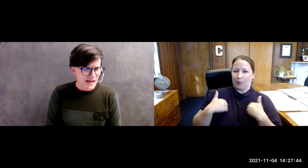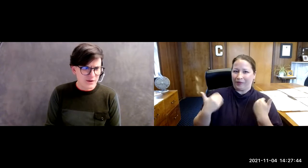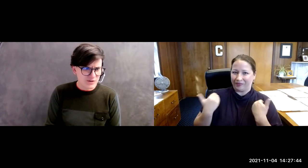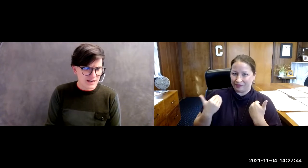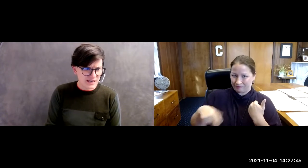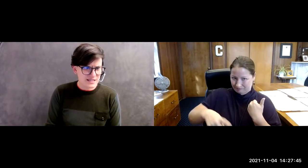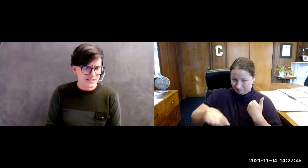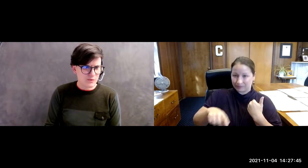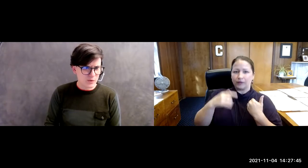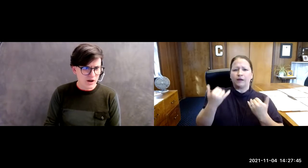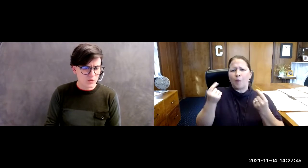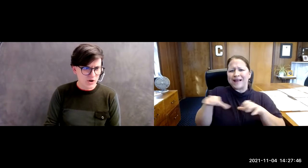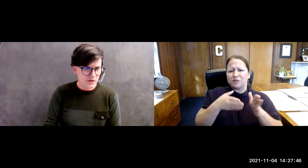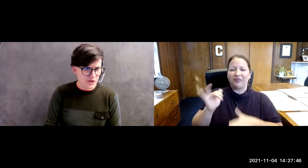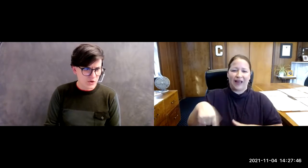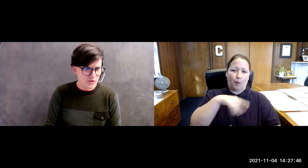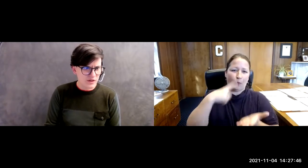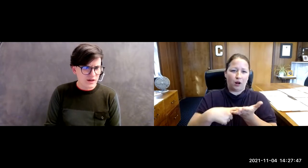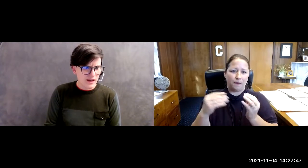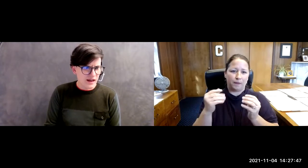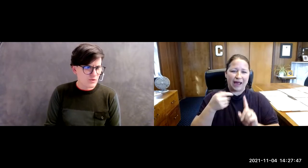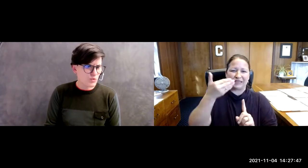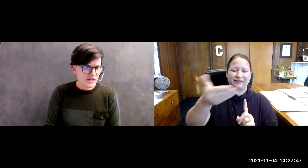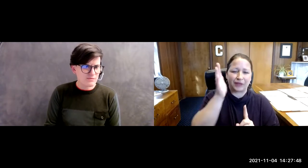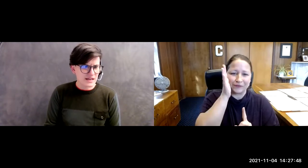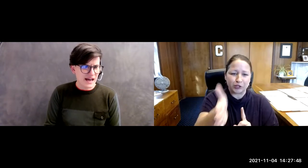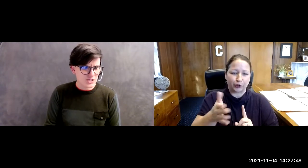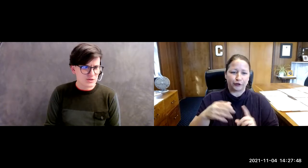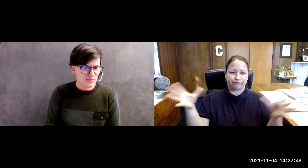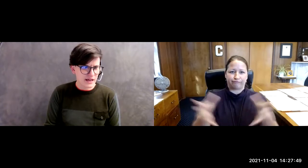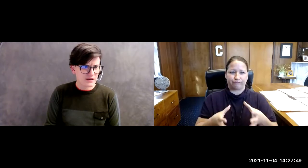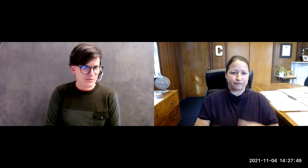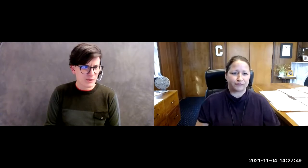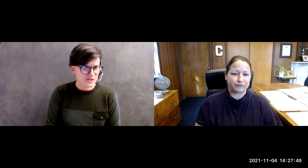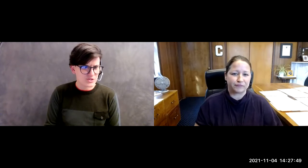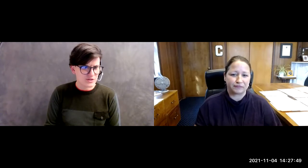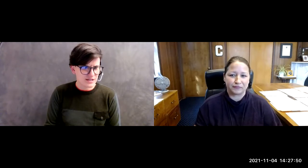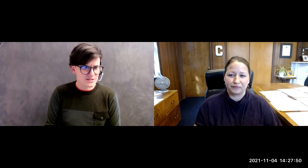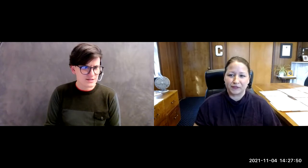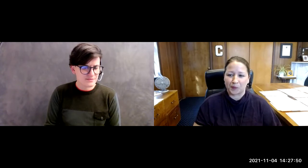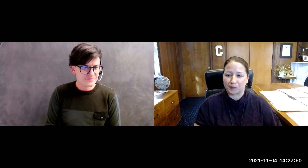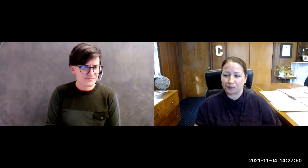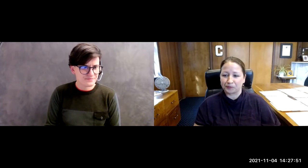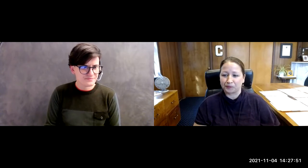now that we're recognizing that we want to work with the youth, we can make an action plan about what to do next.